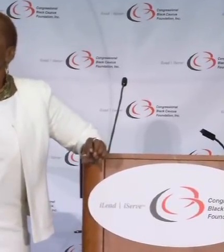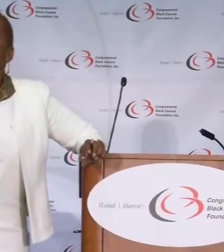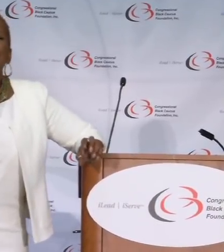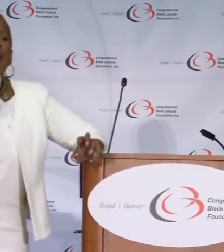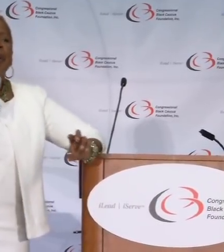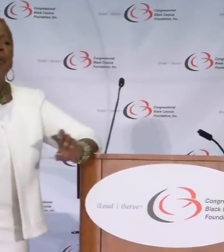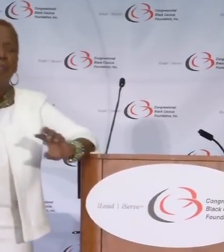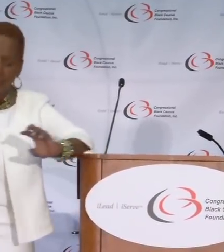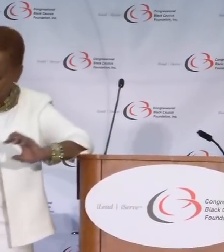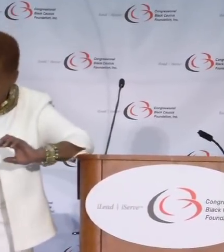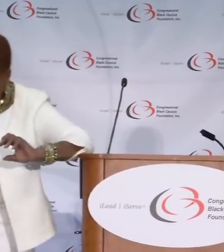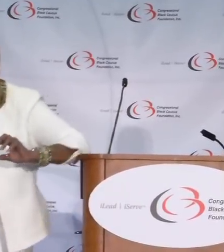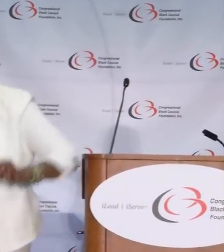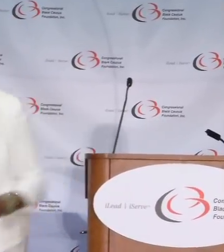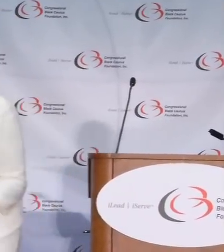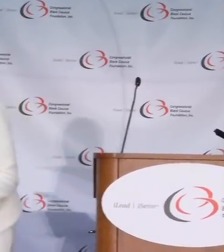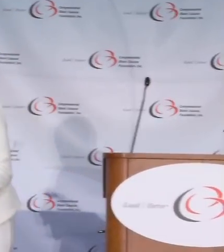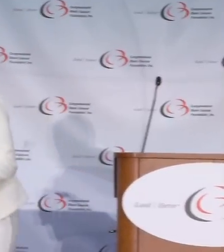So anywho,